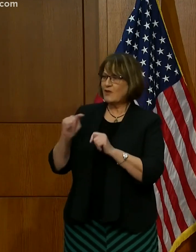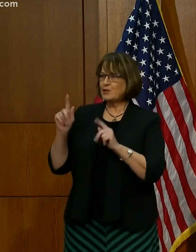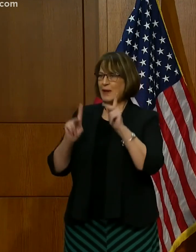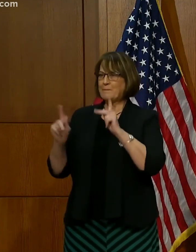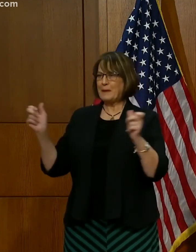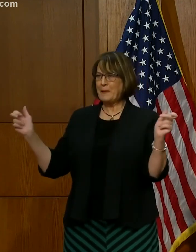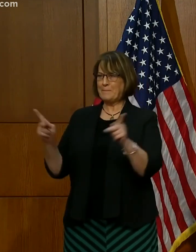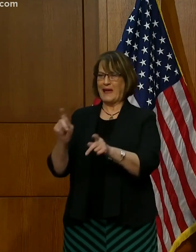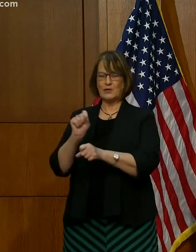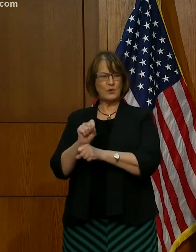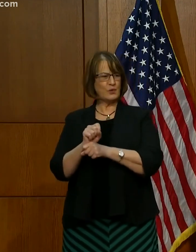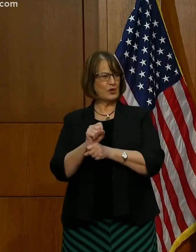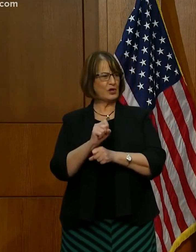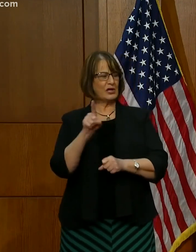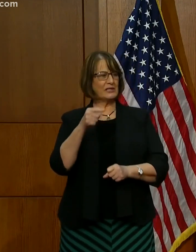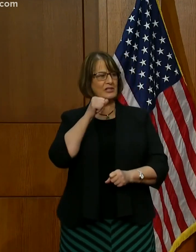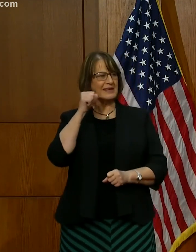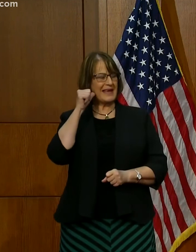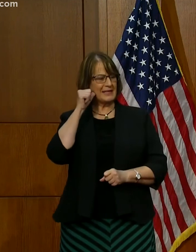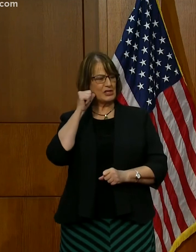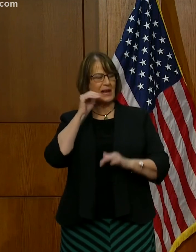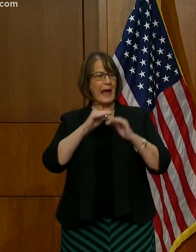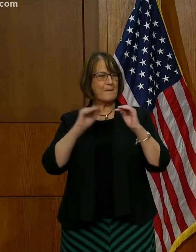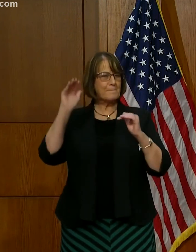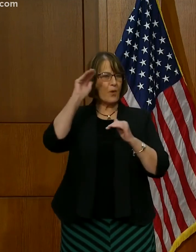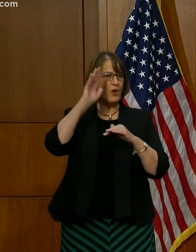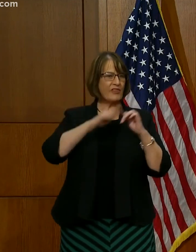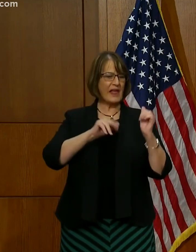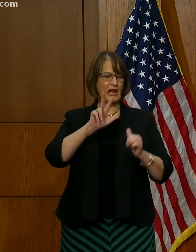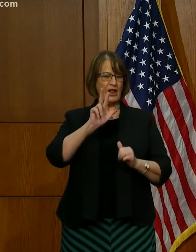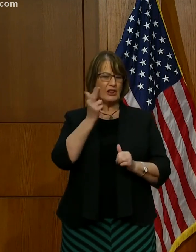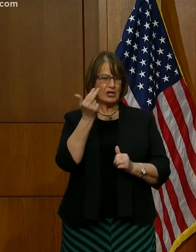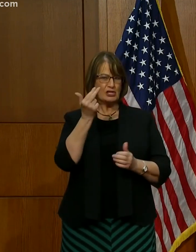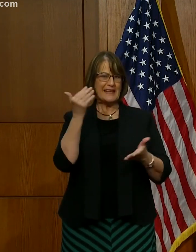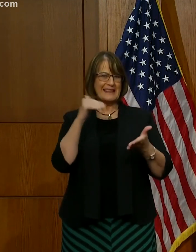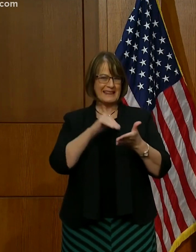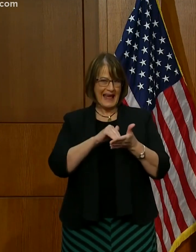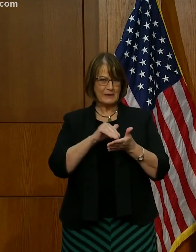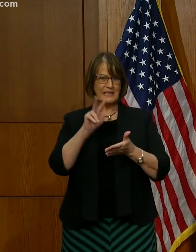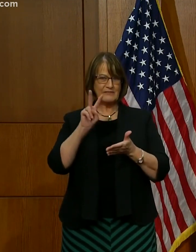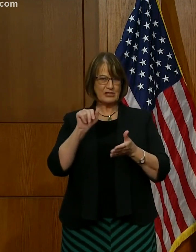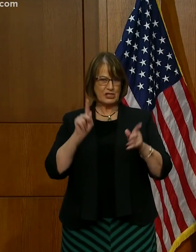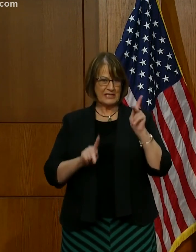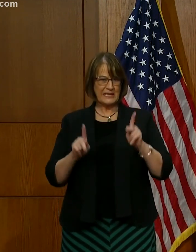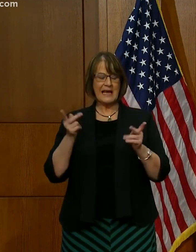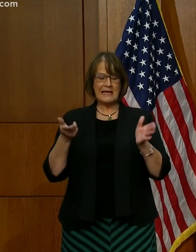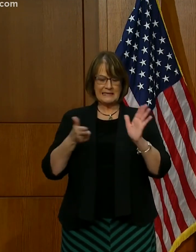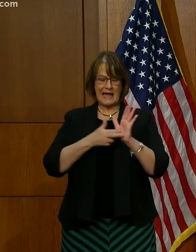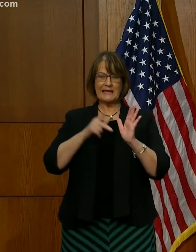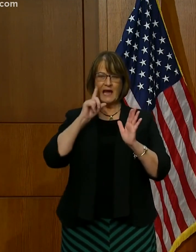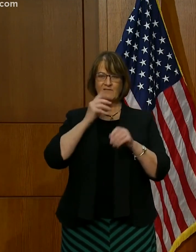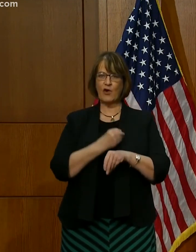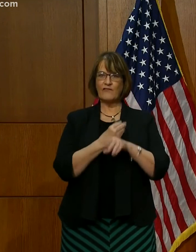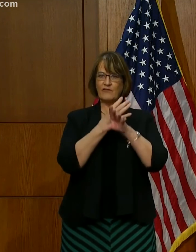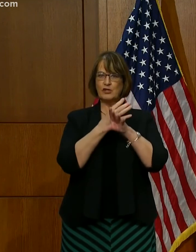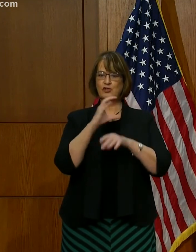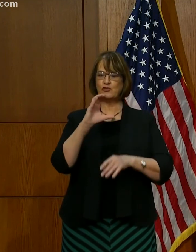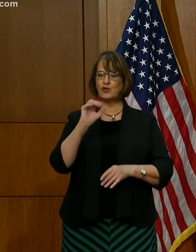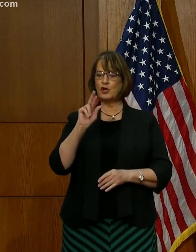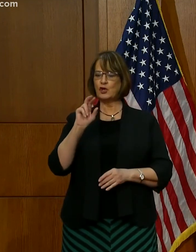Just yesterday, more than 13,000 Virginians signed up for a virtual career fair through the